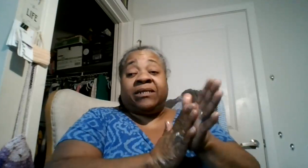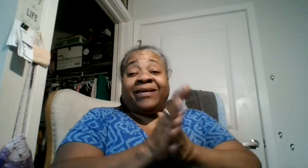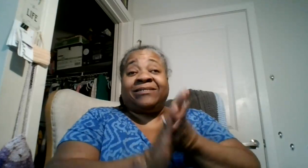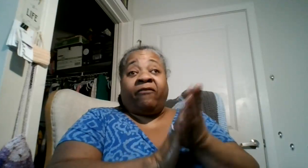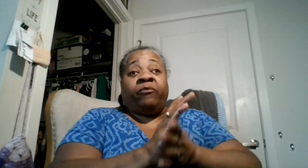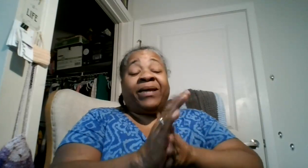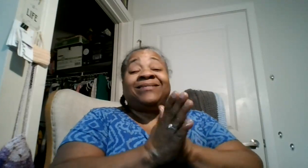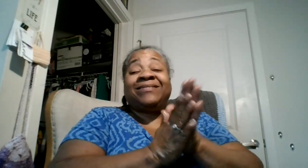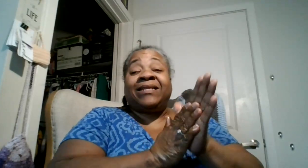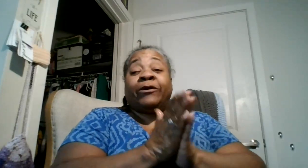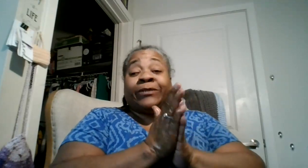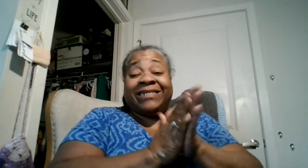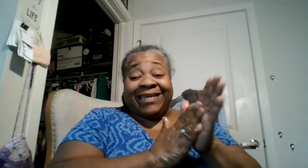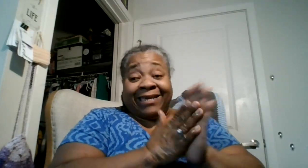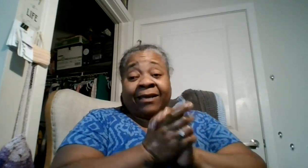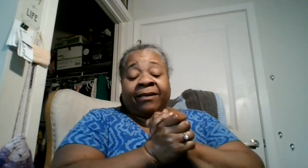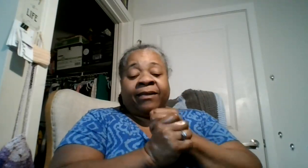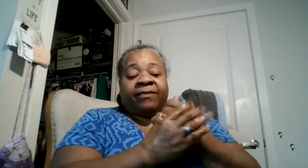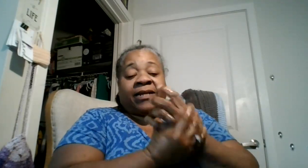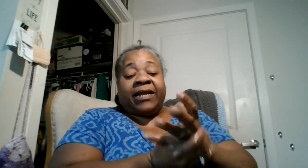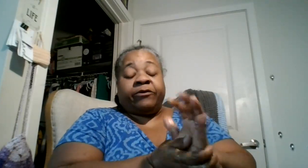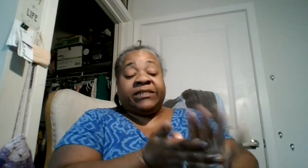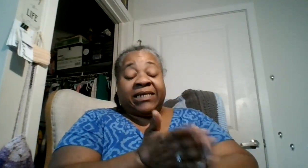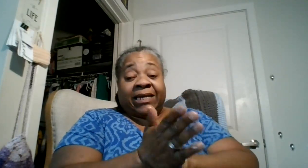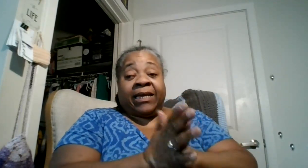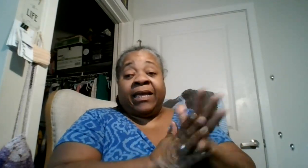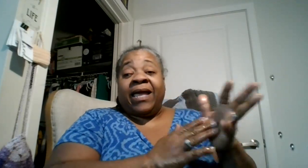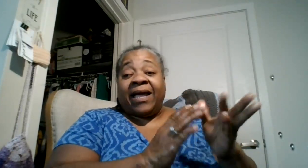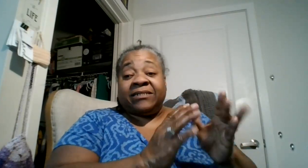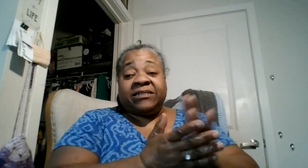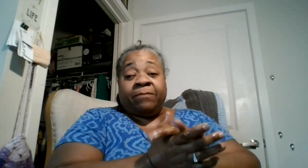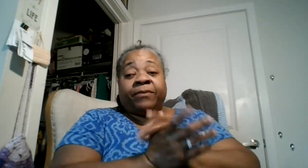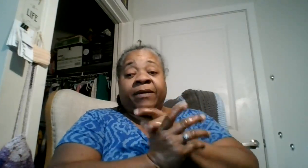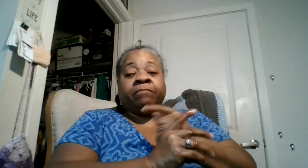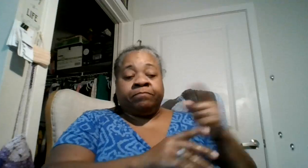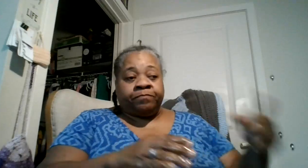today's alphabet is the letter D. The letter D. And simply,